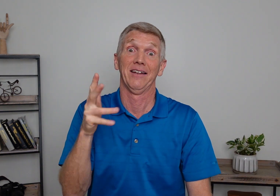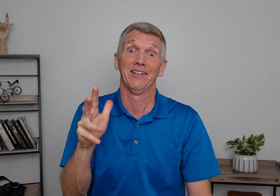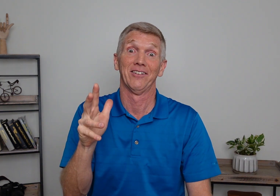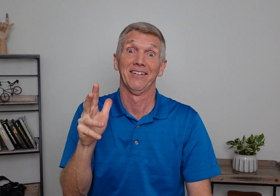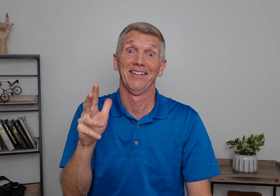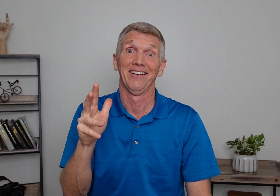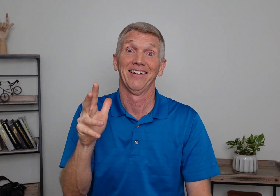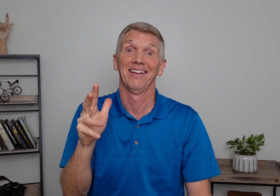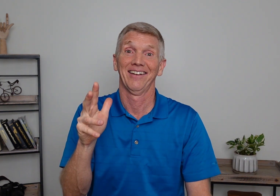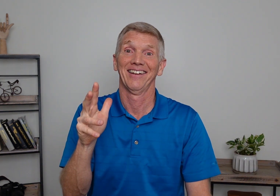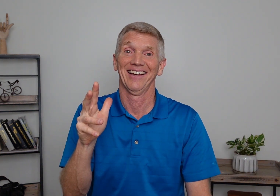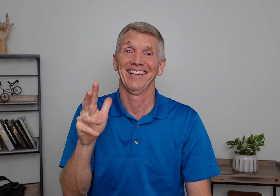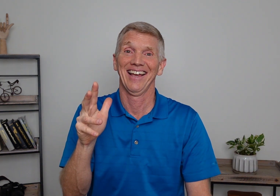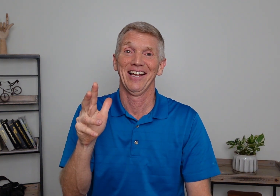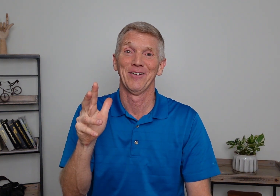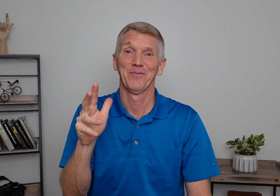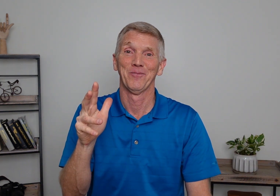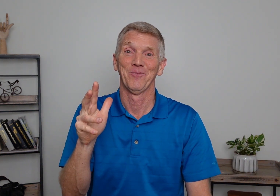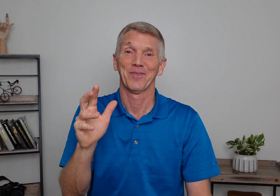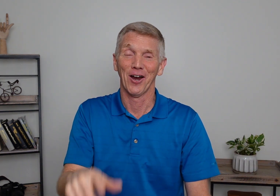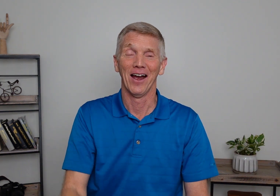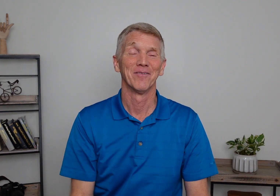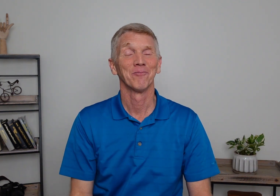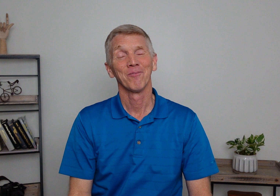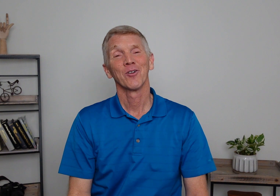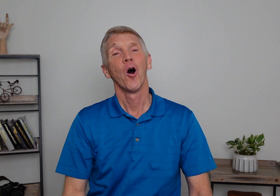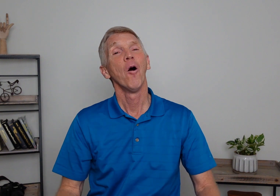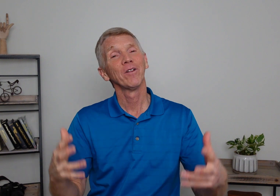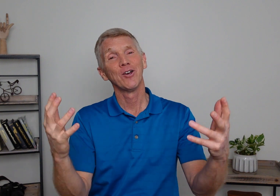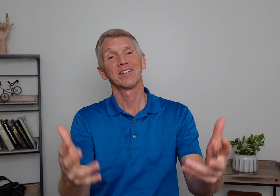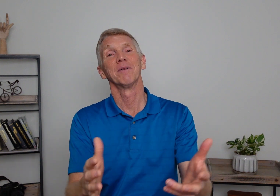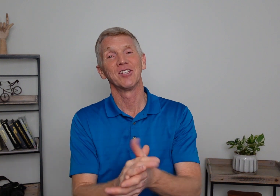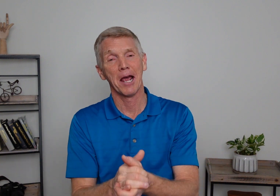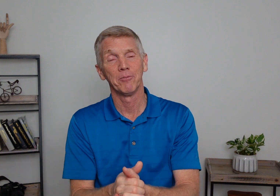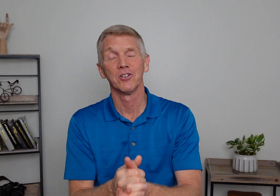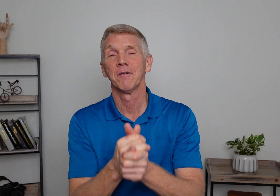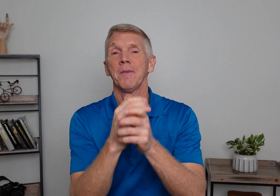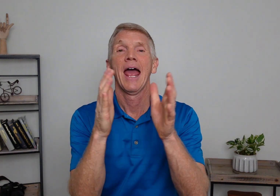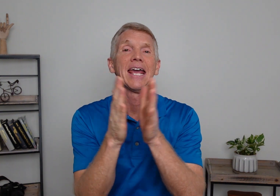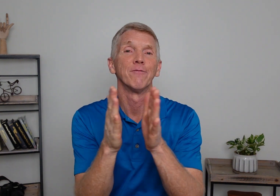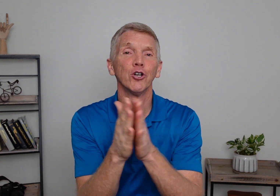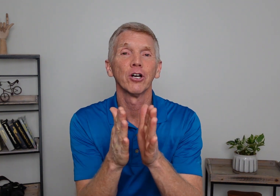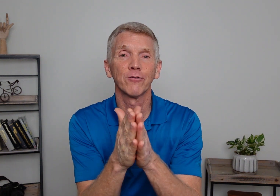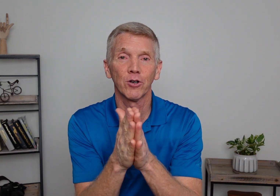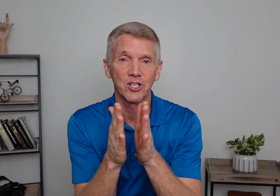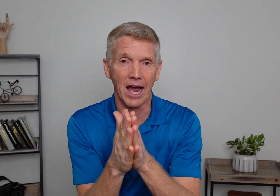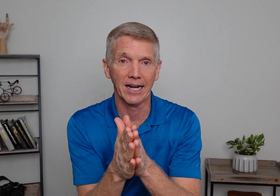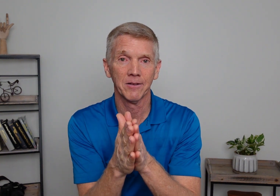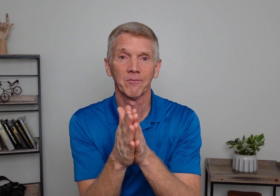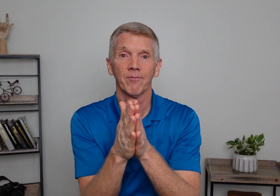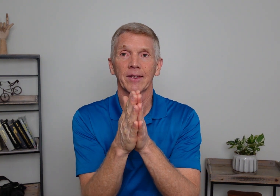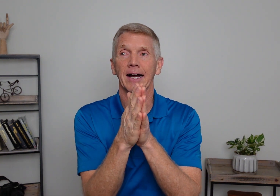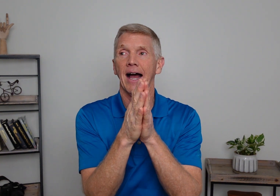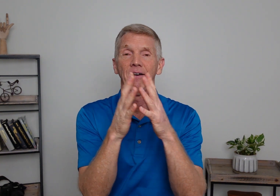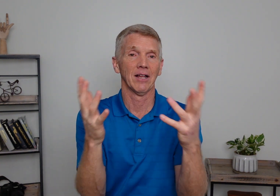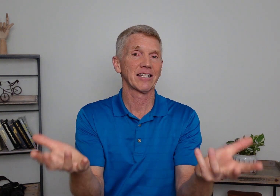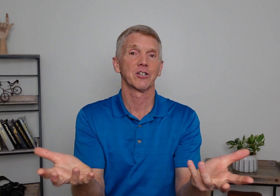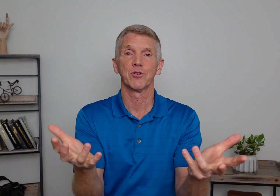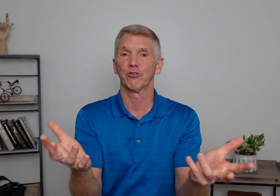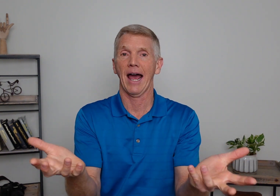finished. Got that? All right. Hopefully you got some examples. Hey, if you're looking for a sign, I've had lots of